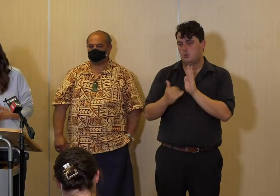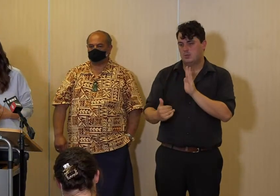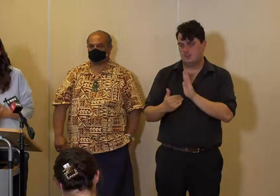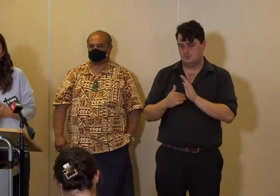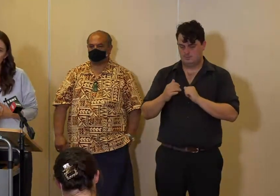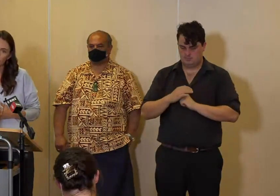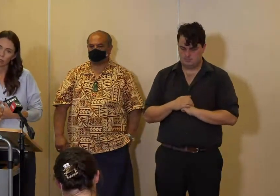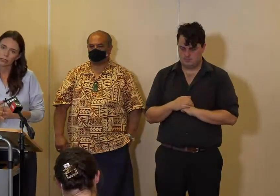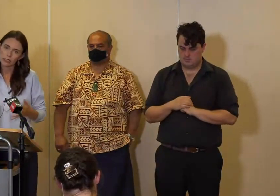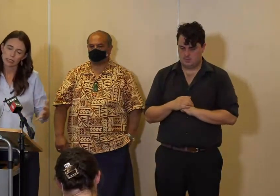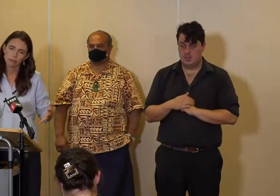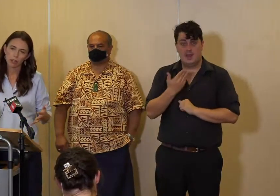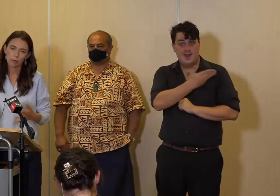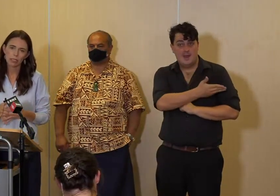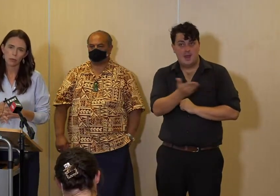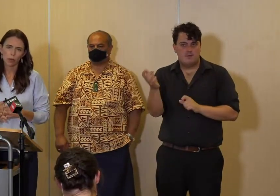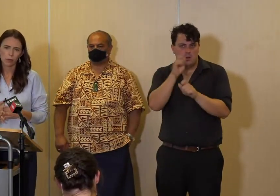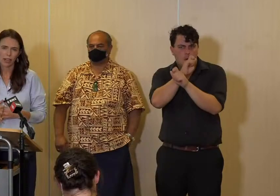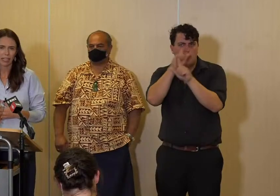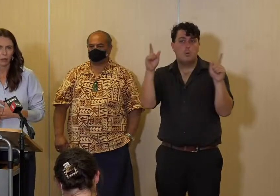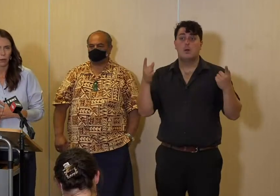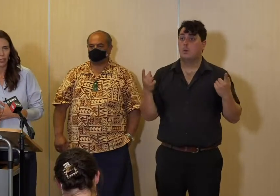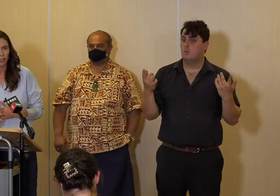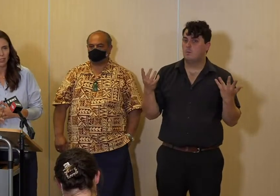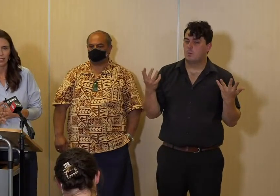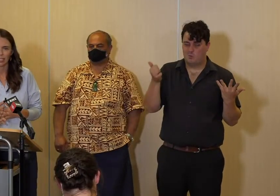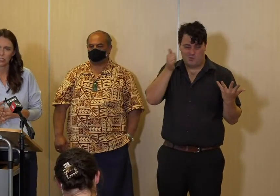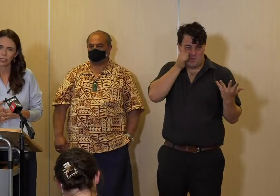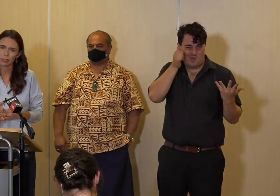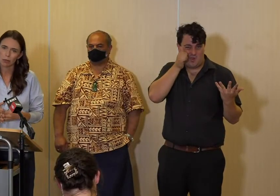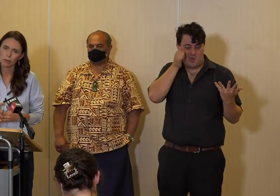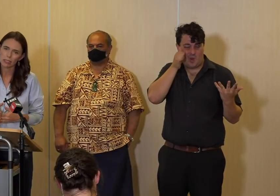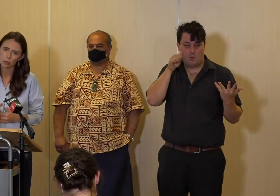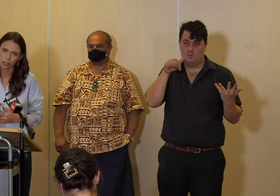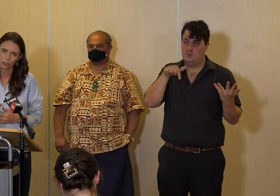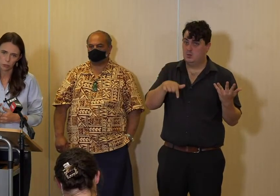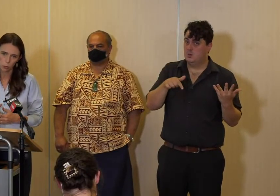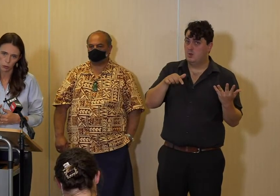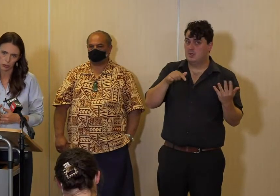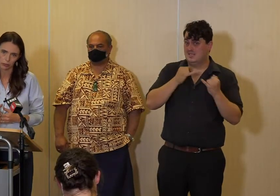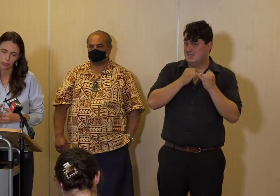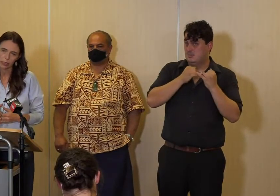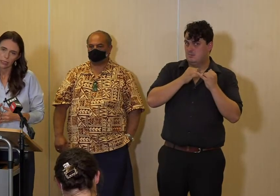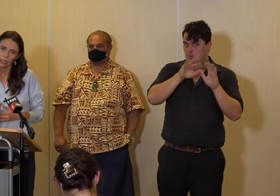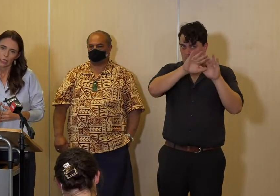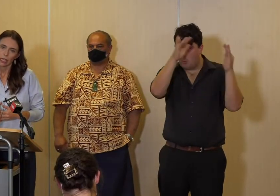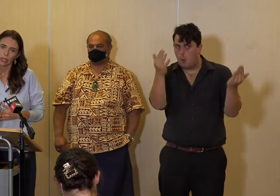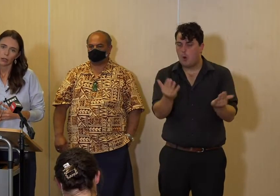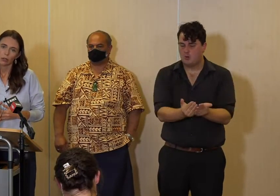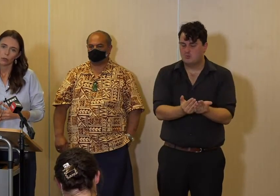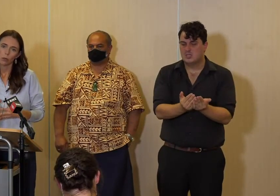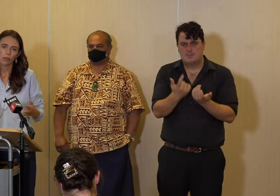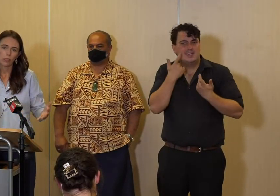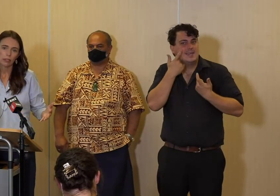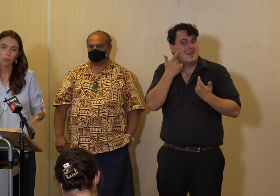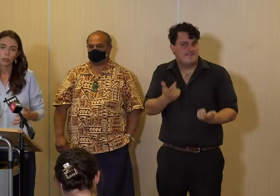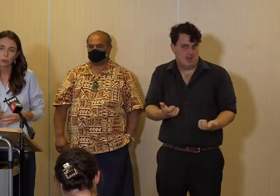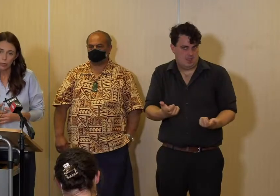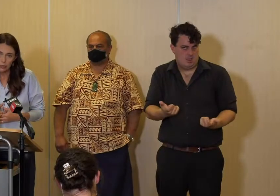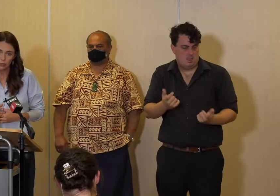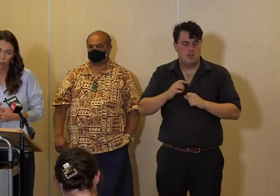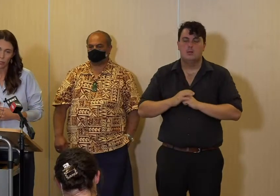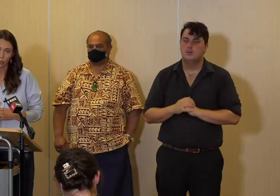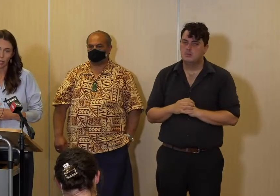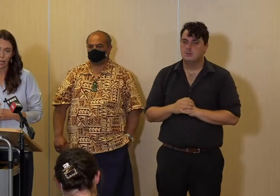would be aware, though, is that the environment that we're operating in internationally at the moment is one of caution. What the